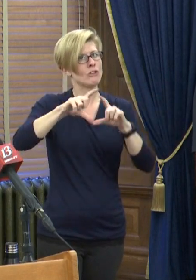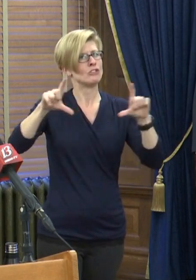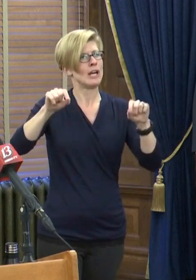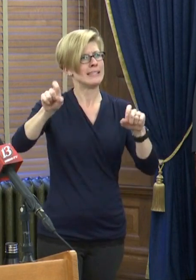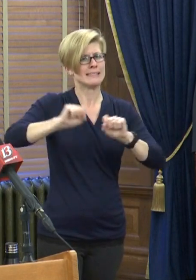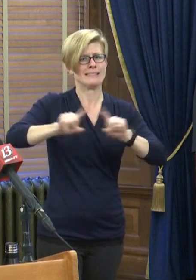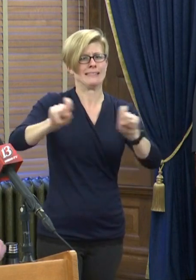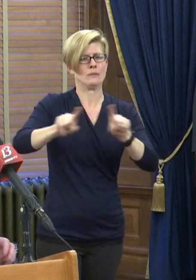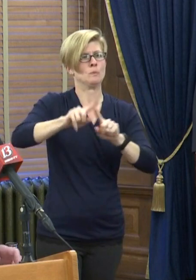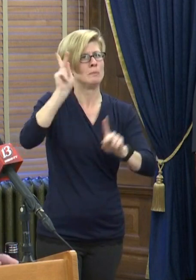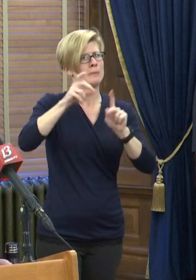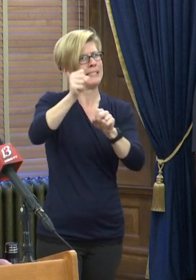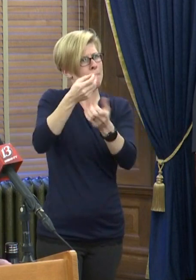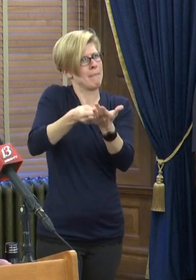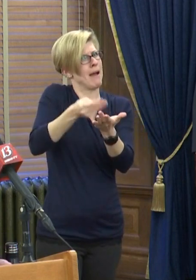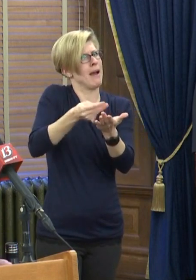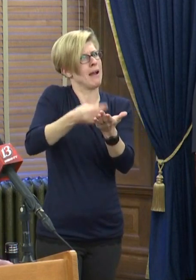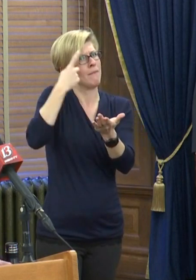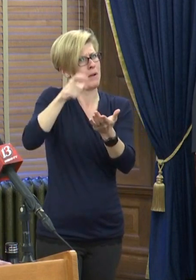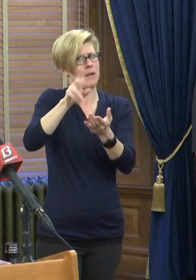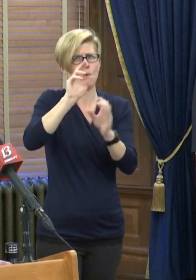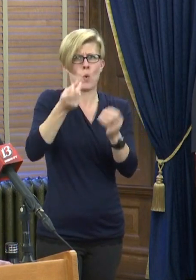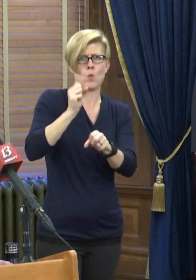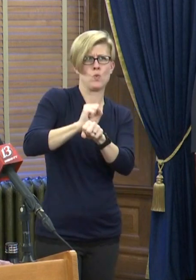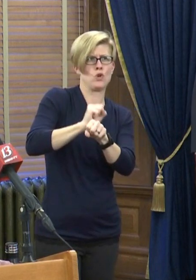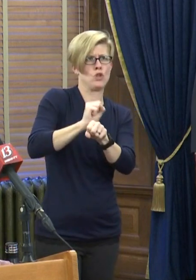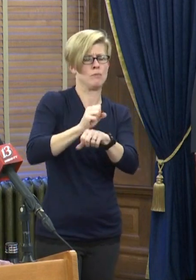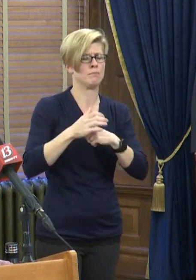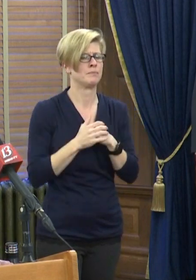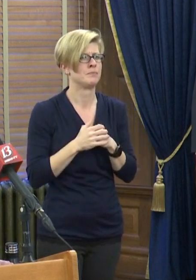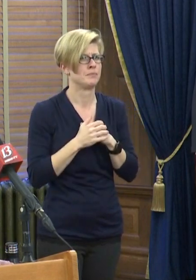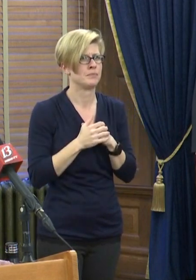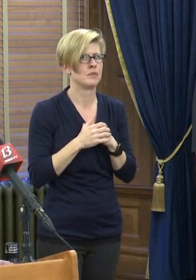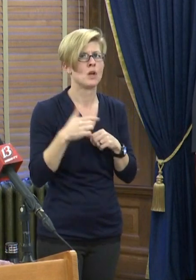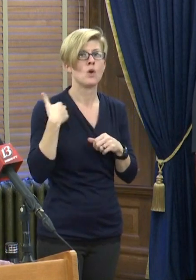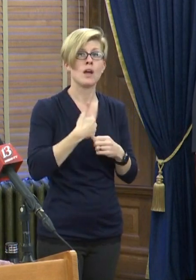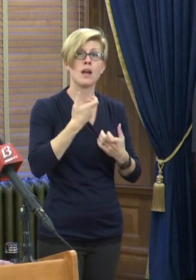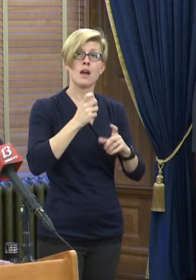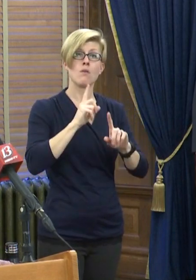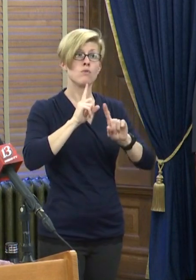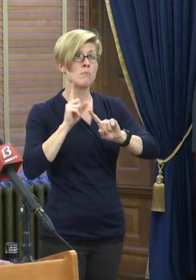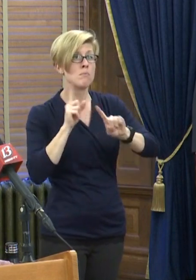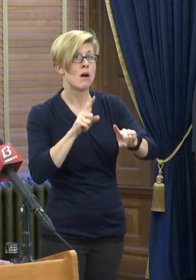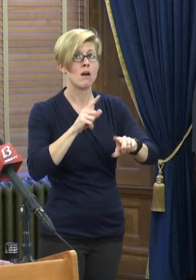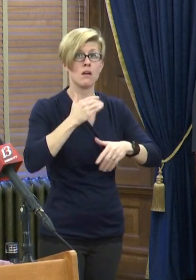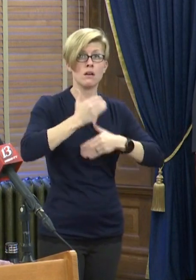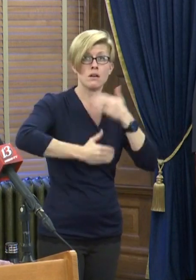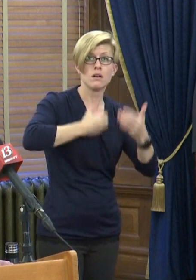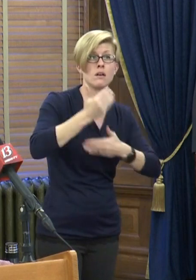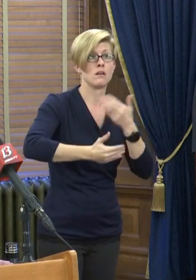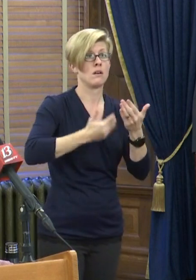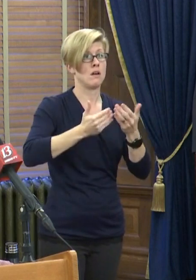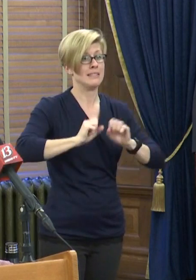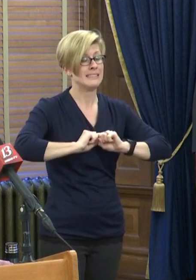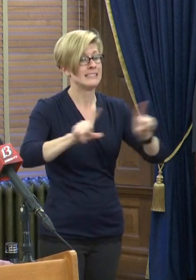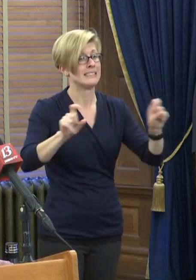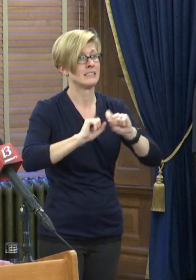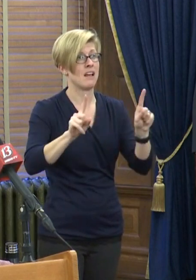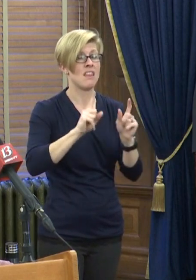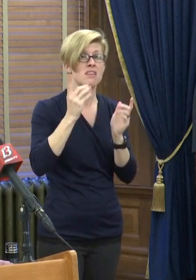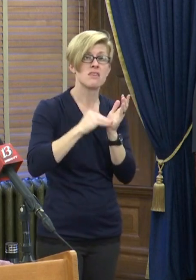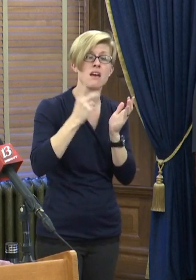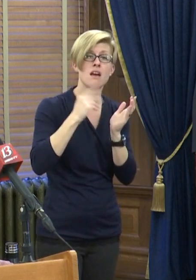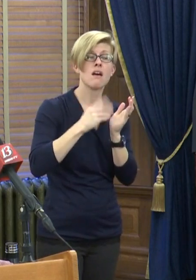as possible. We needed to respond, process, and deliver thousands of claims and